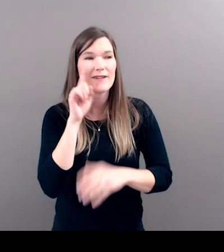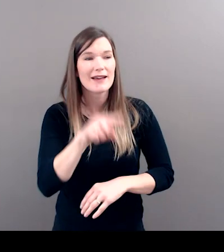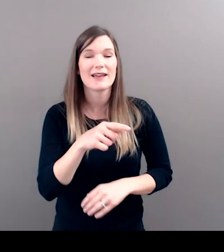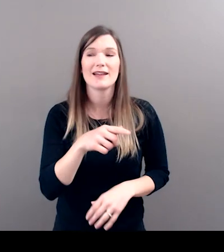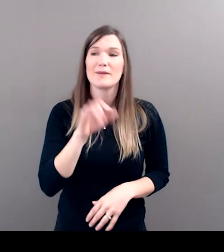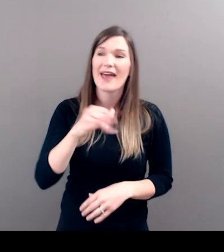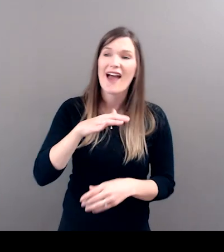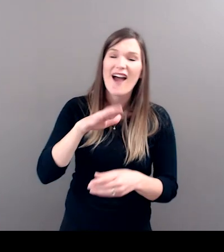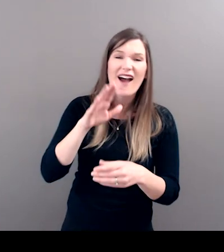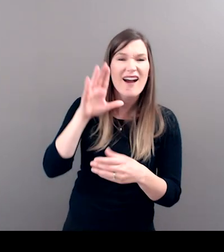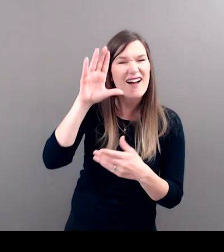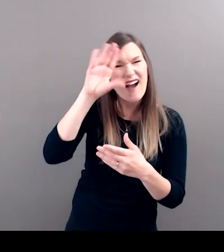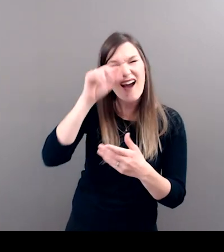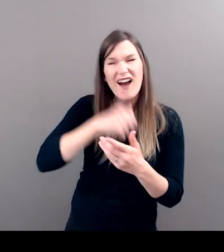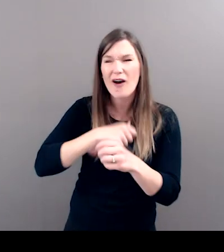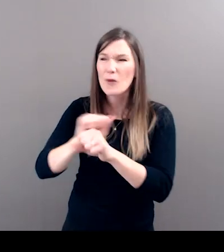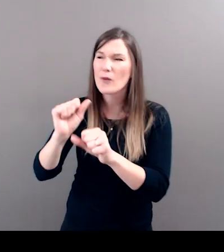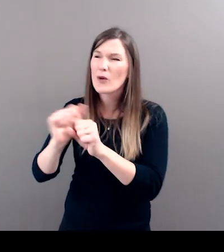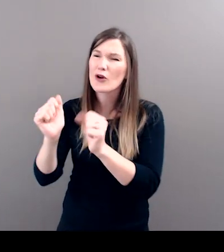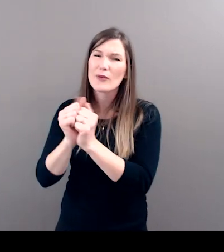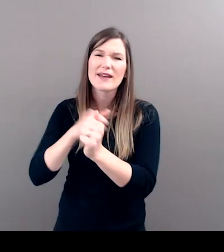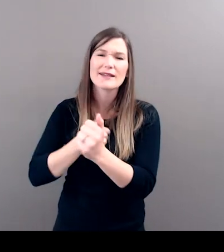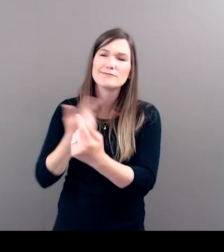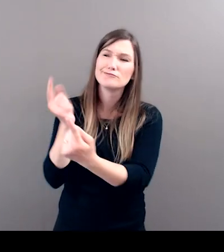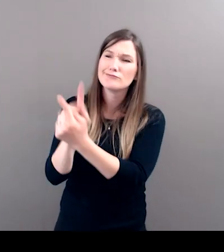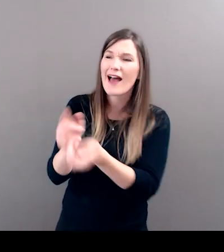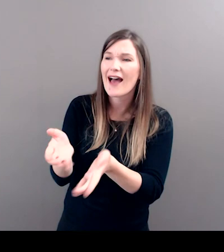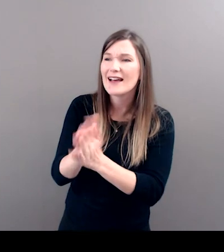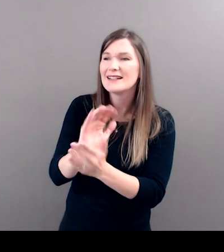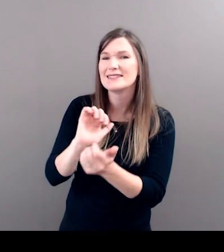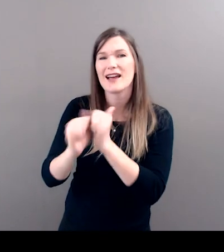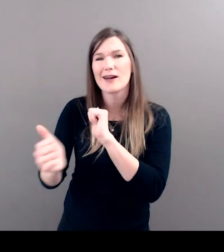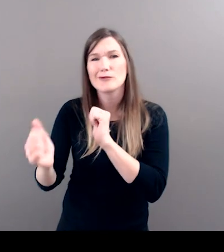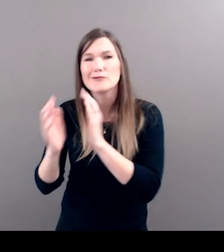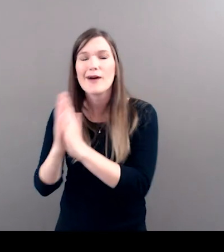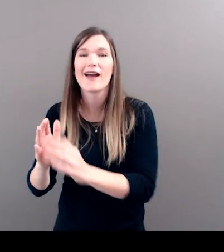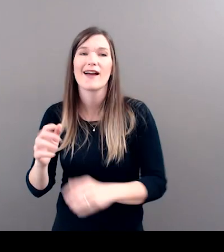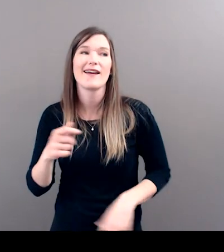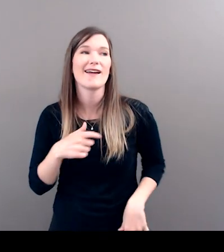him. I'm going to go invite someone to church. And if I get rejected and laughed at, I'm good.